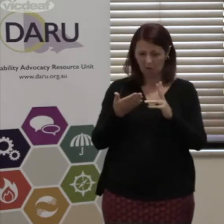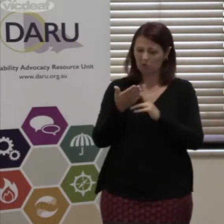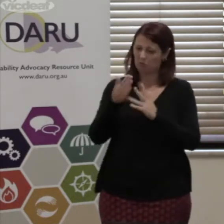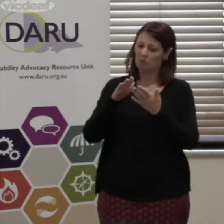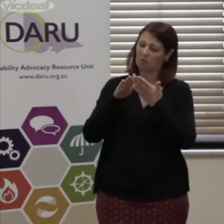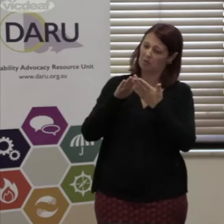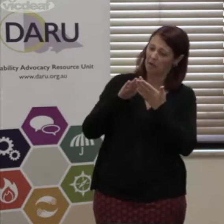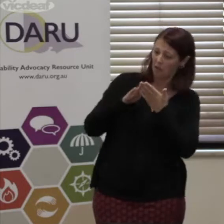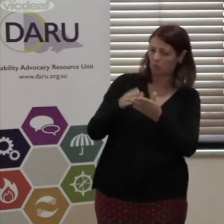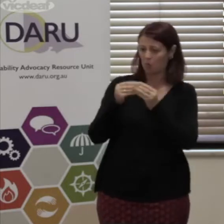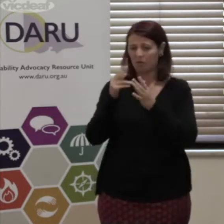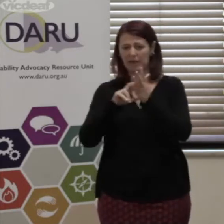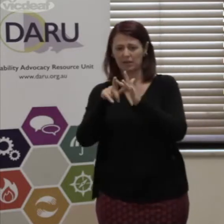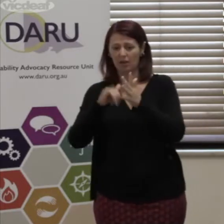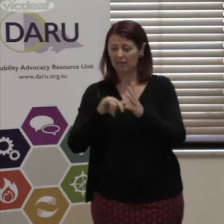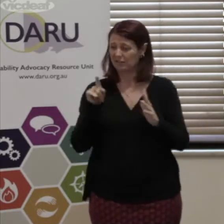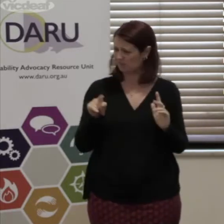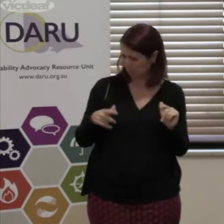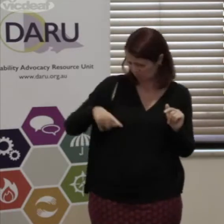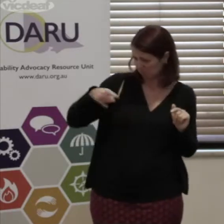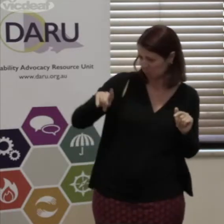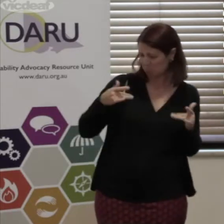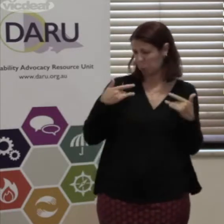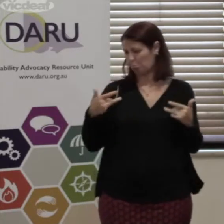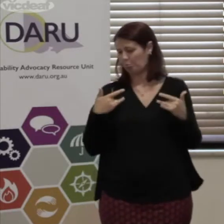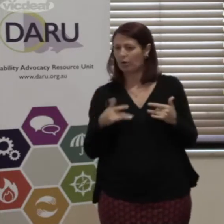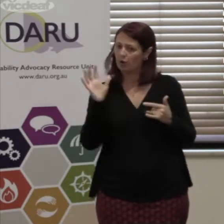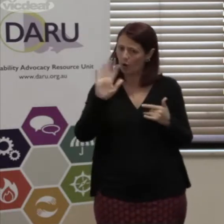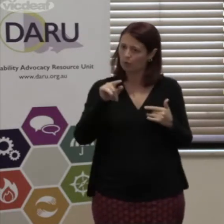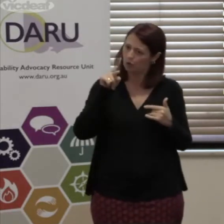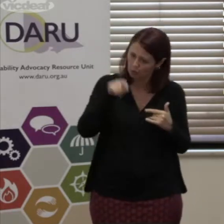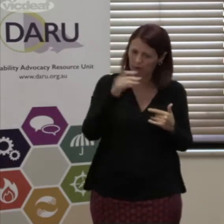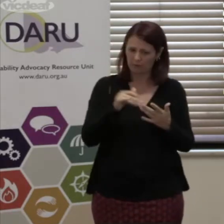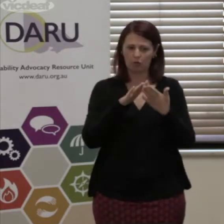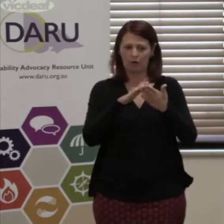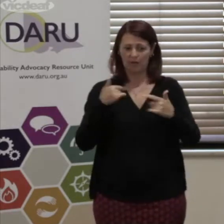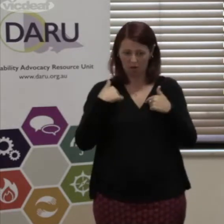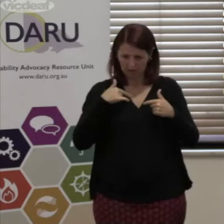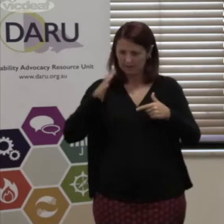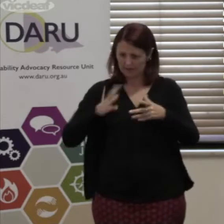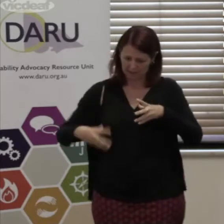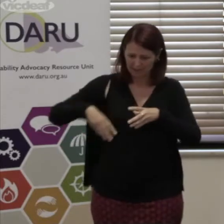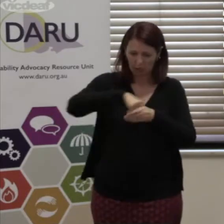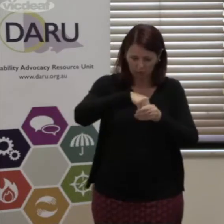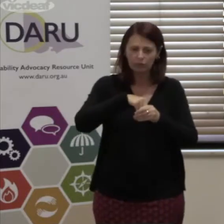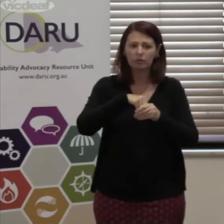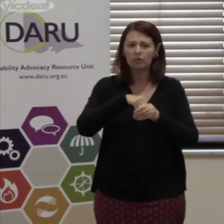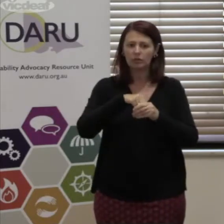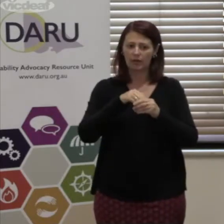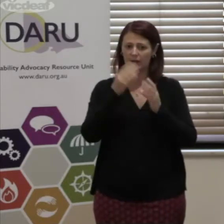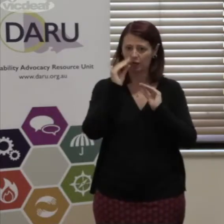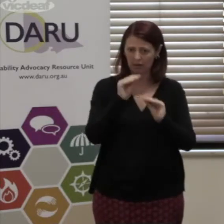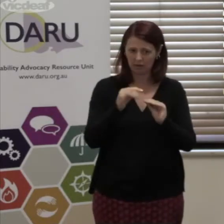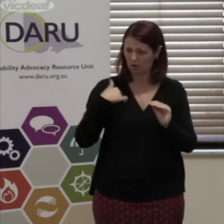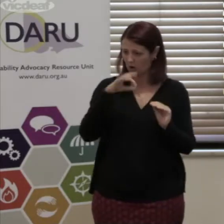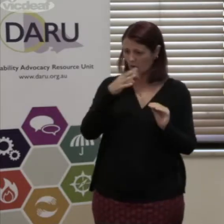NDIS. It's to help the person say, no, you actually have to provide me with this support. I'm entitled to an inclusive education even though I'm an NDIS participant and I don't